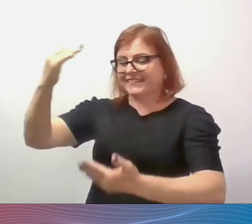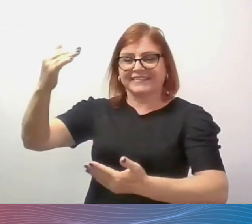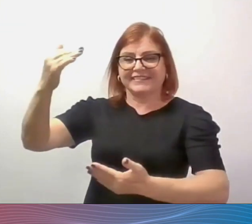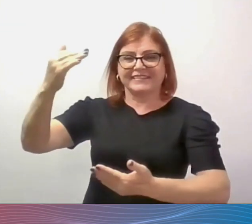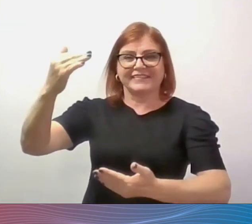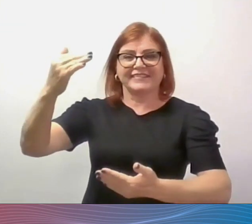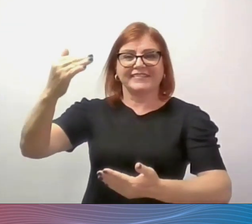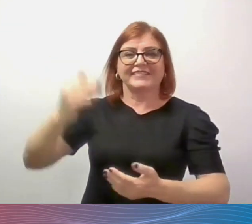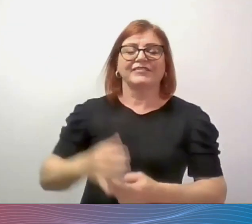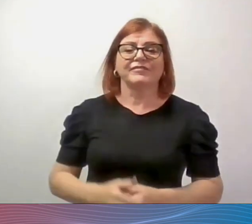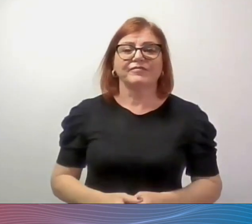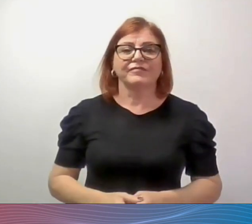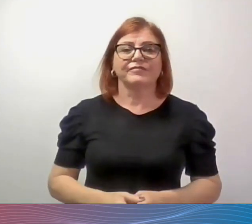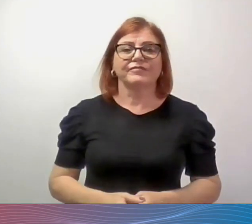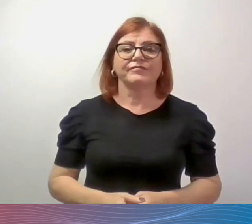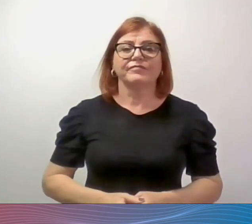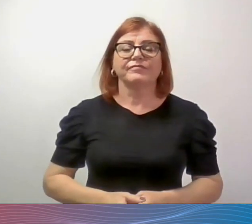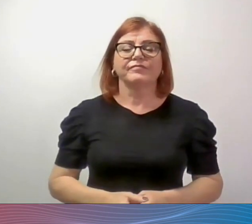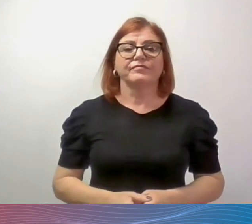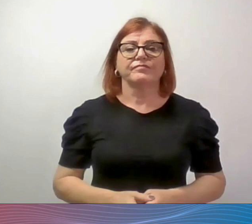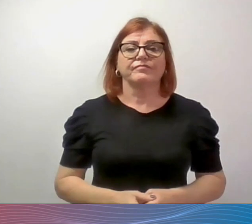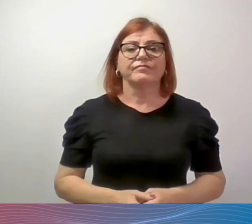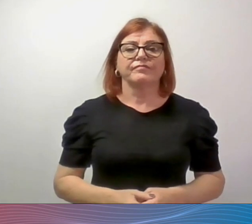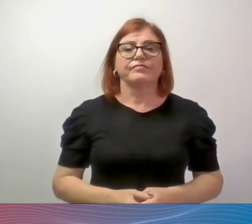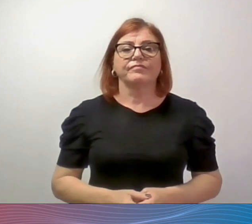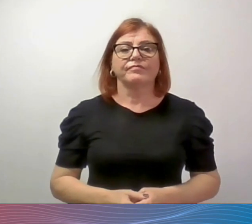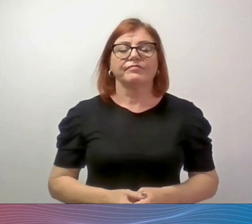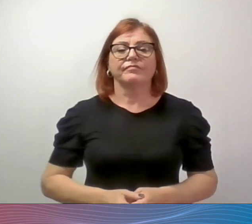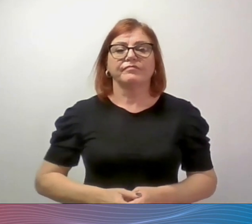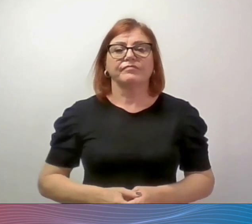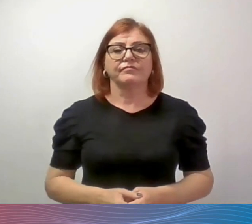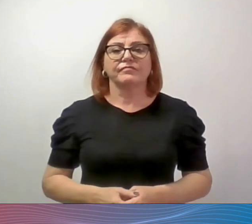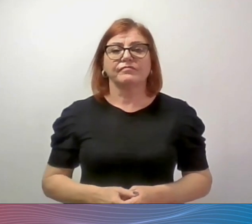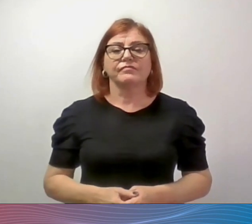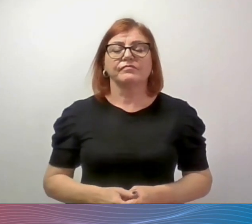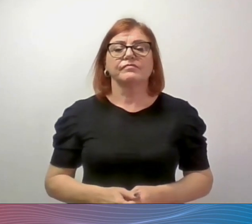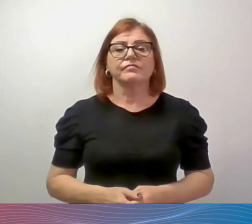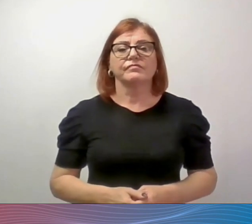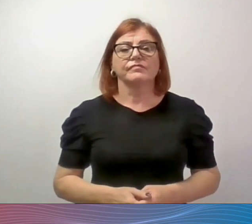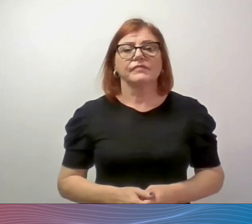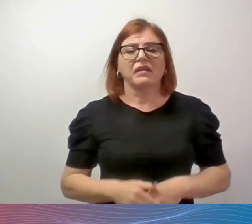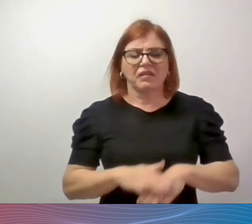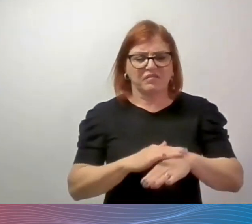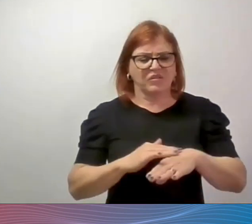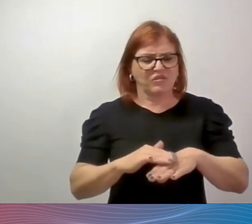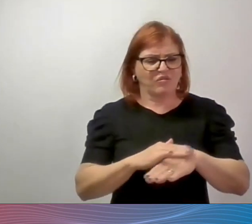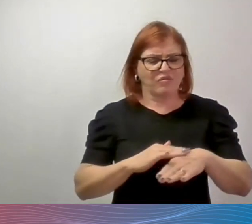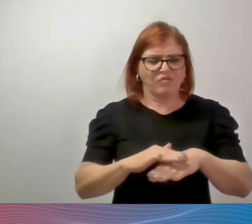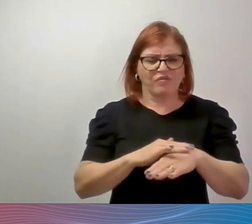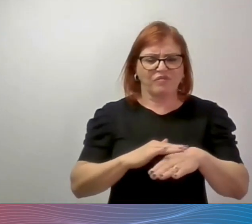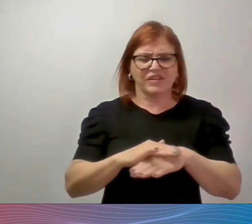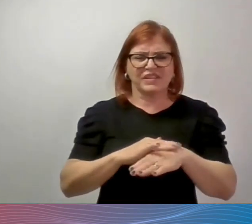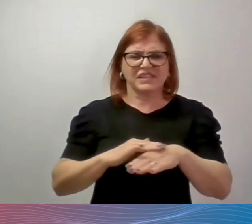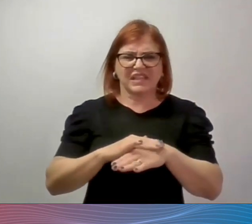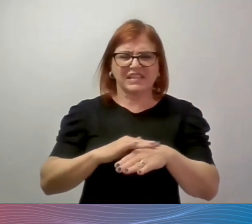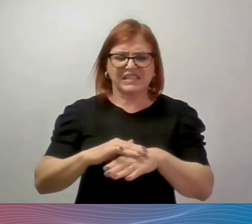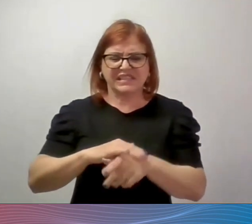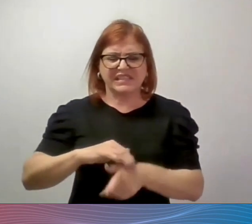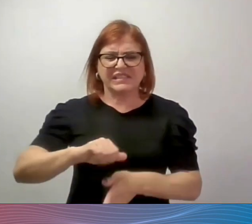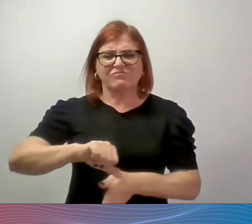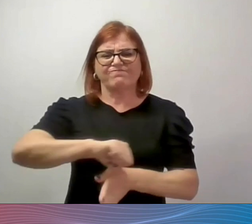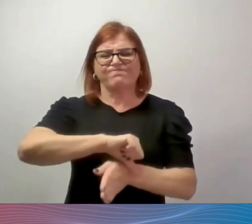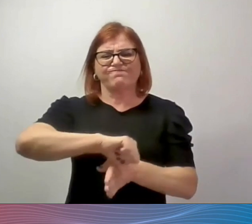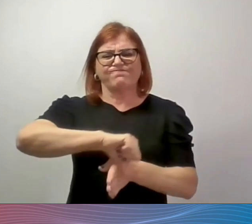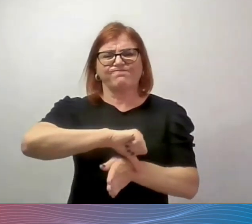é conversação de obscenidade, filthiness, imoralidade. Talking is immorality in